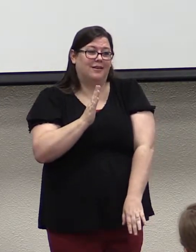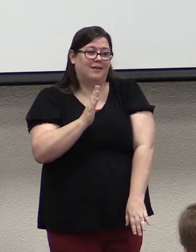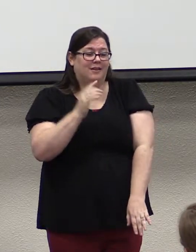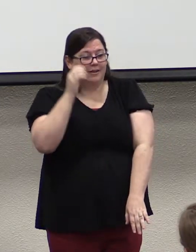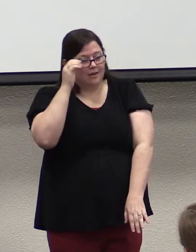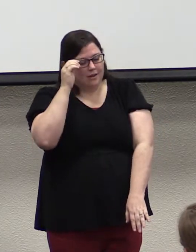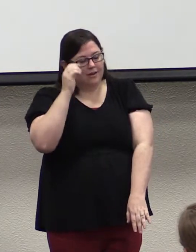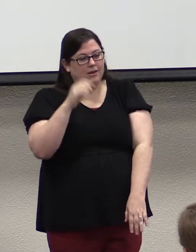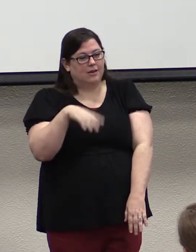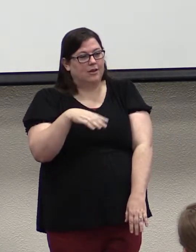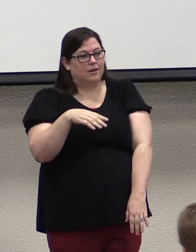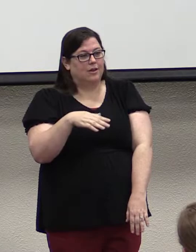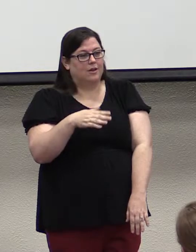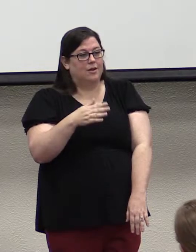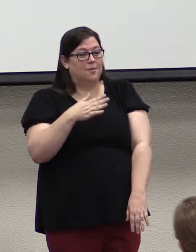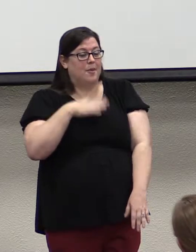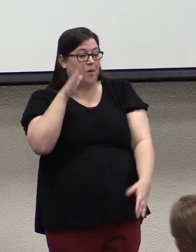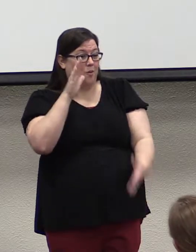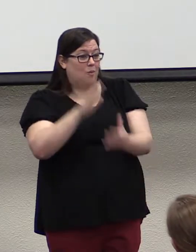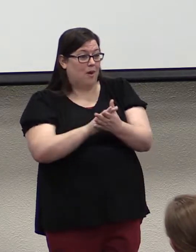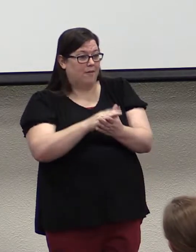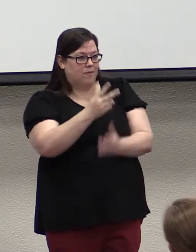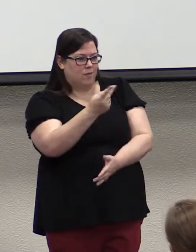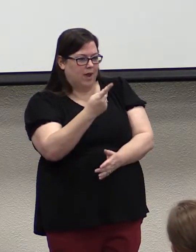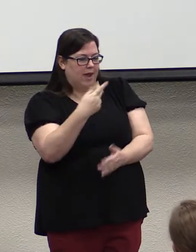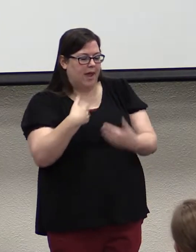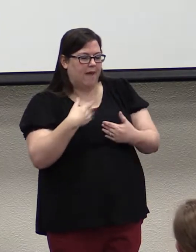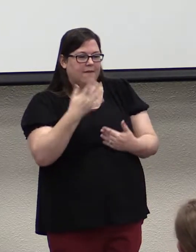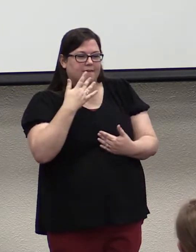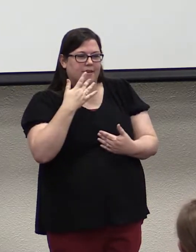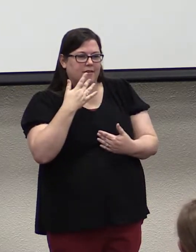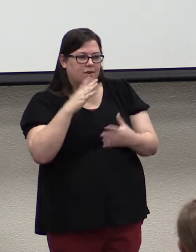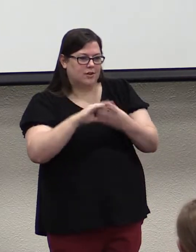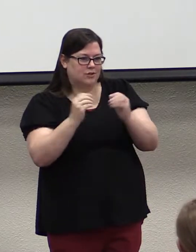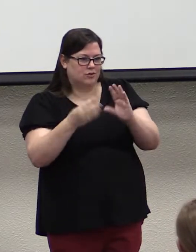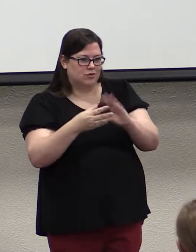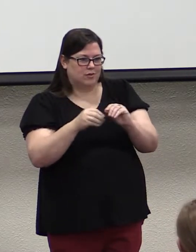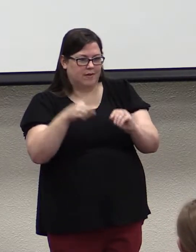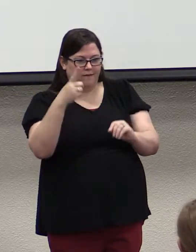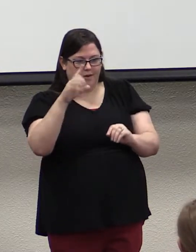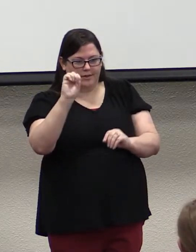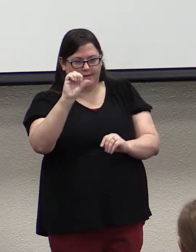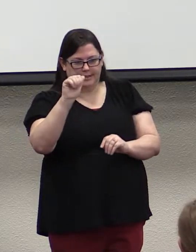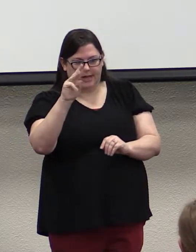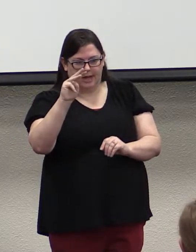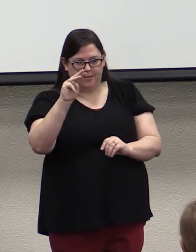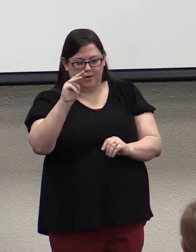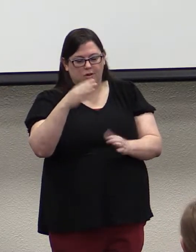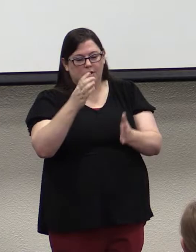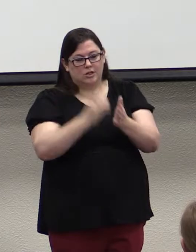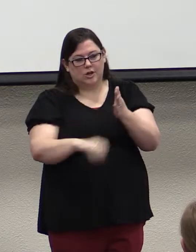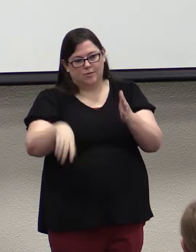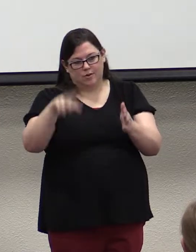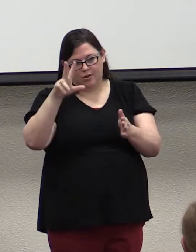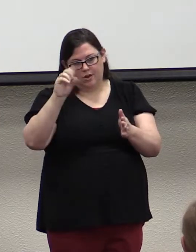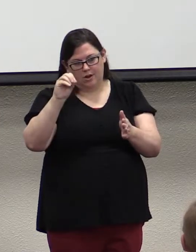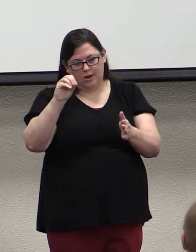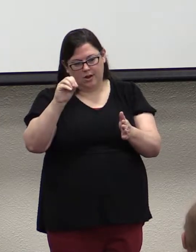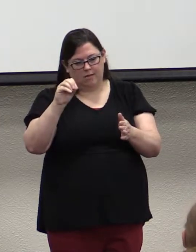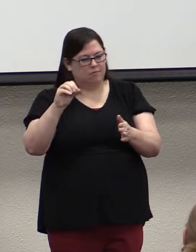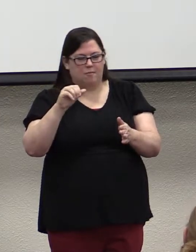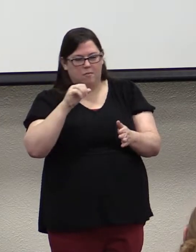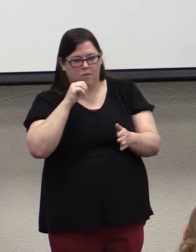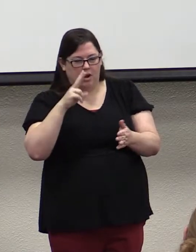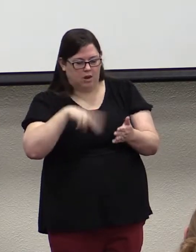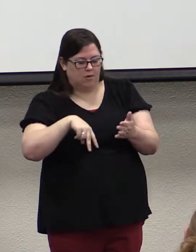One of Sarvi and I's favorite stories happens in 1 Samuel chapter 30. I'm probably not going to read it, but